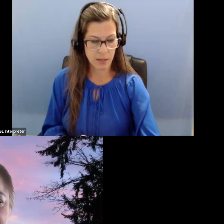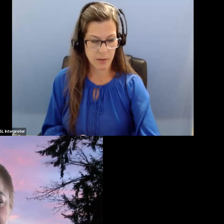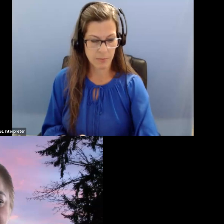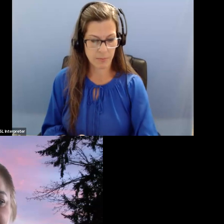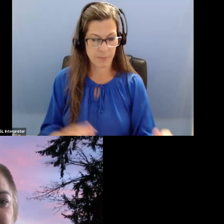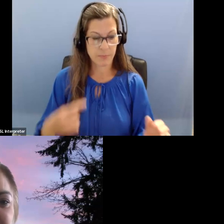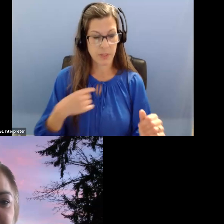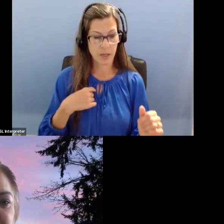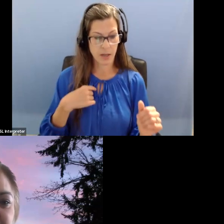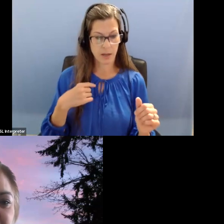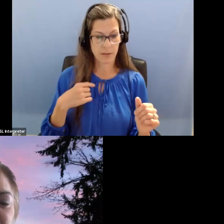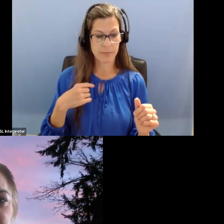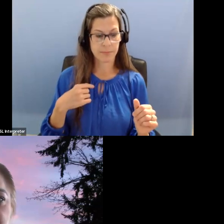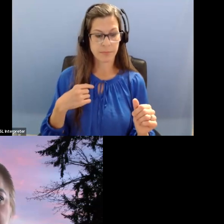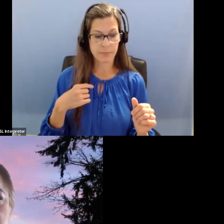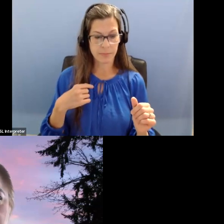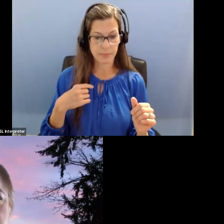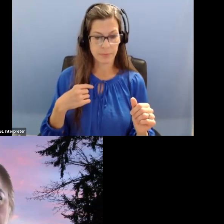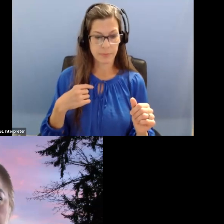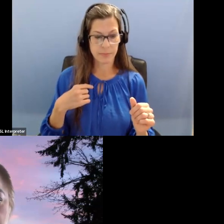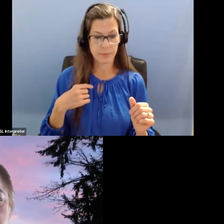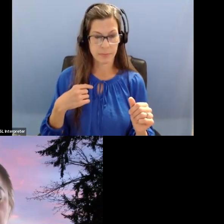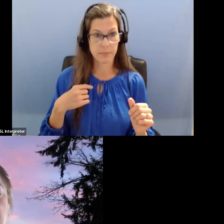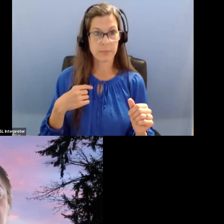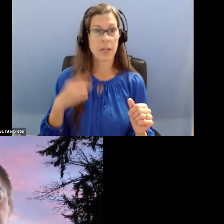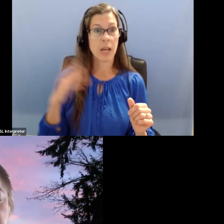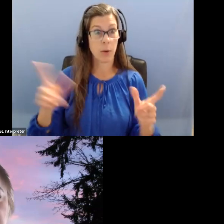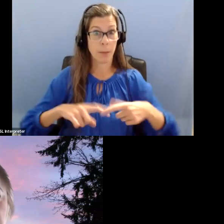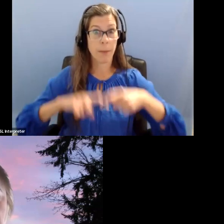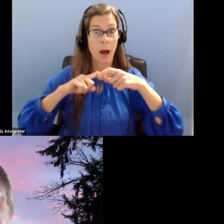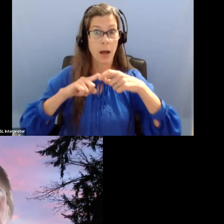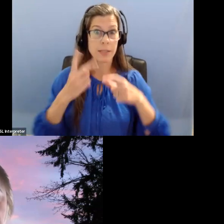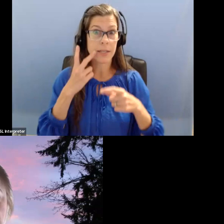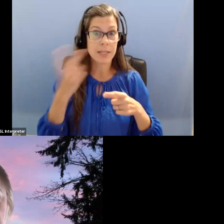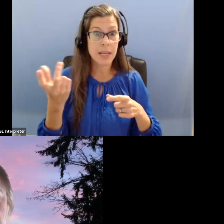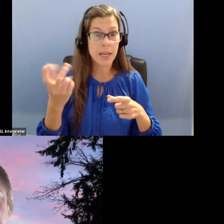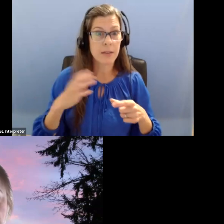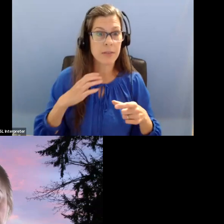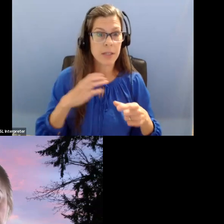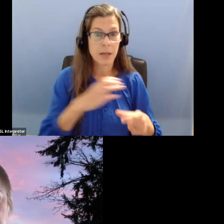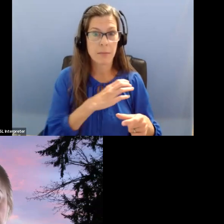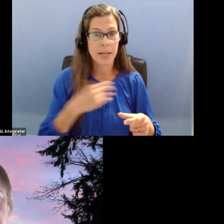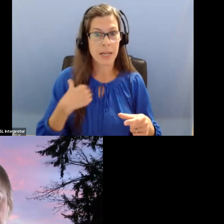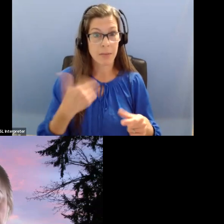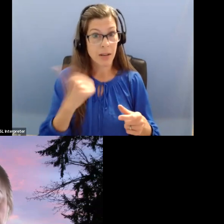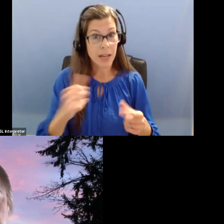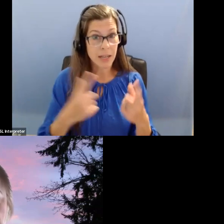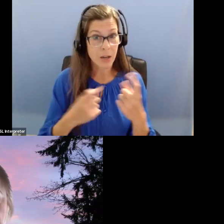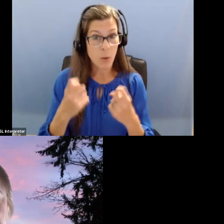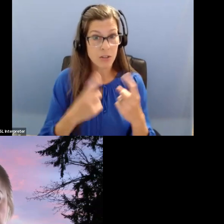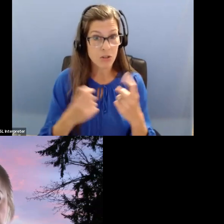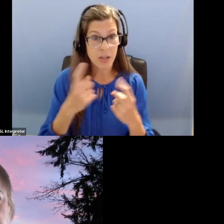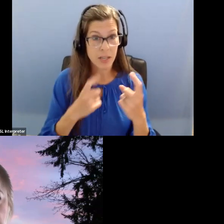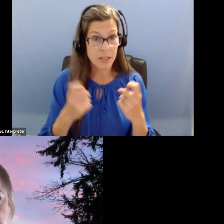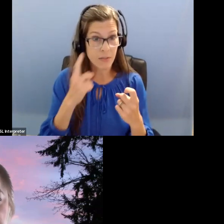am gonna, before we move on, I just wanna pause and see if any steering committee members have any questions for any of the other steering committee members